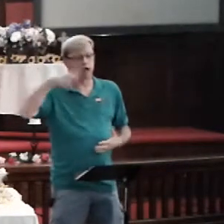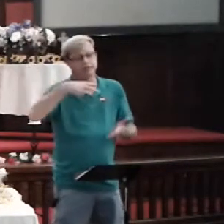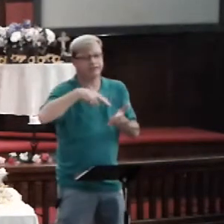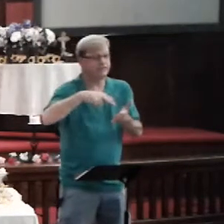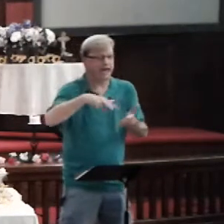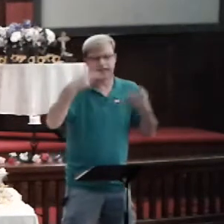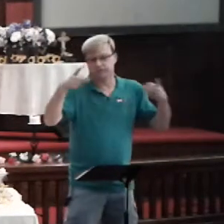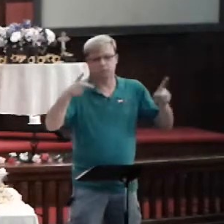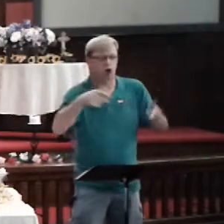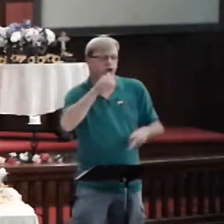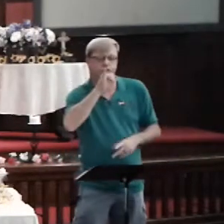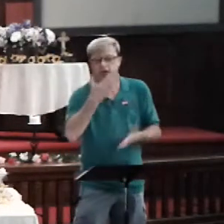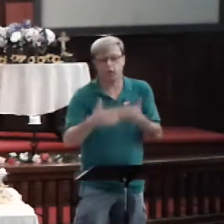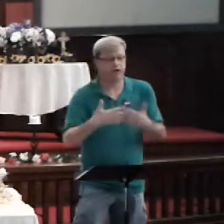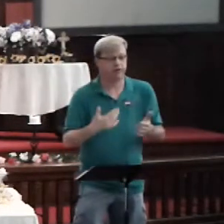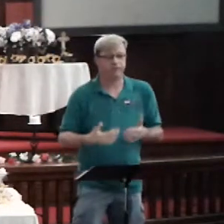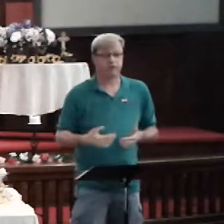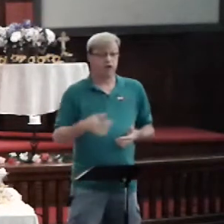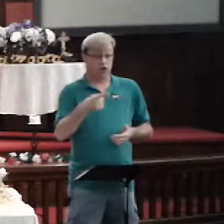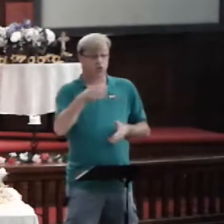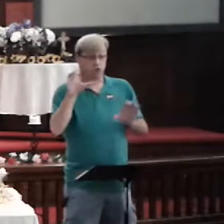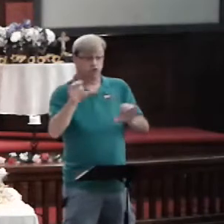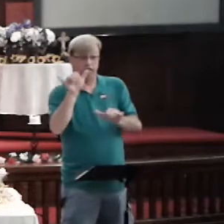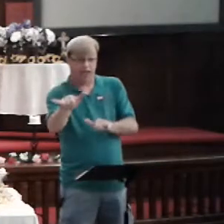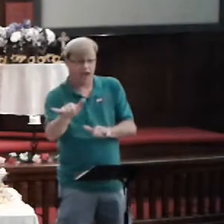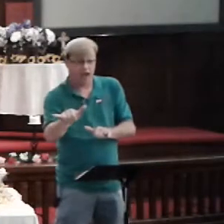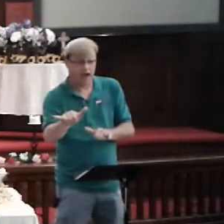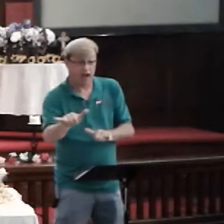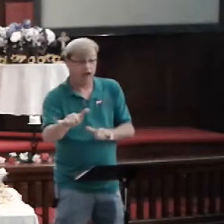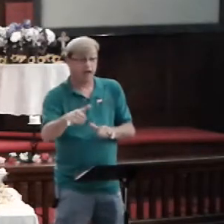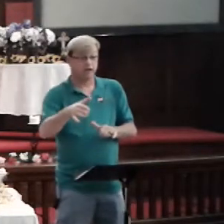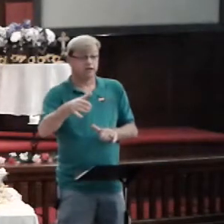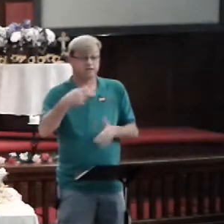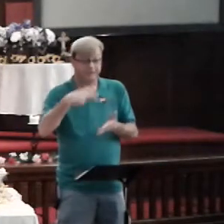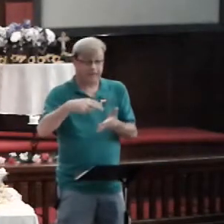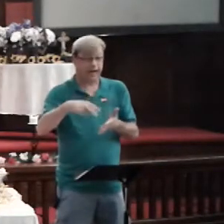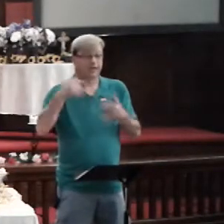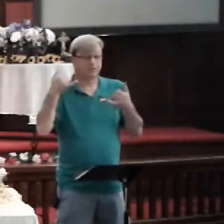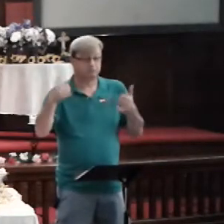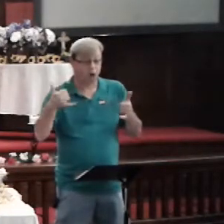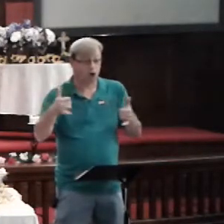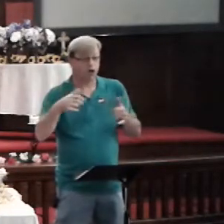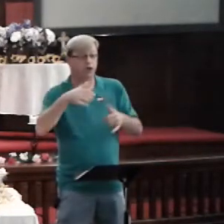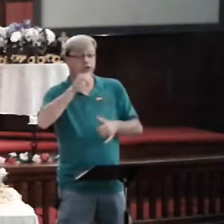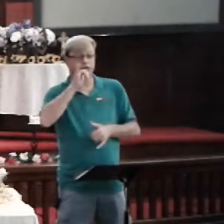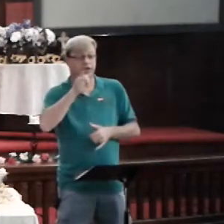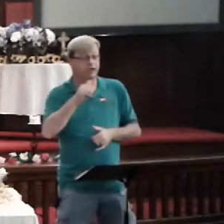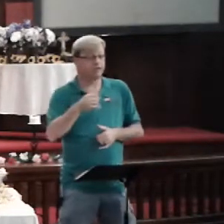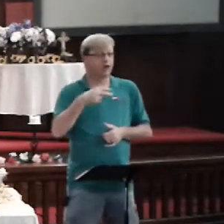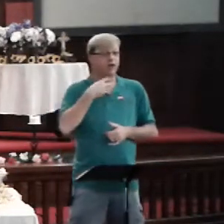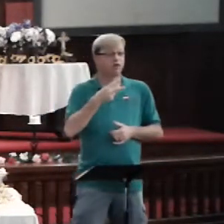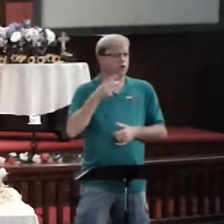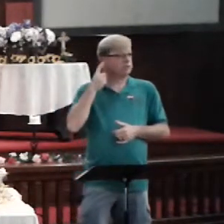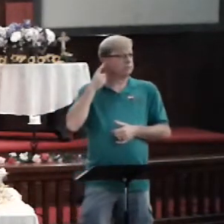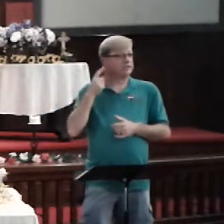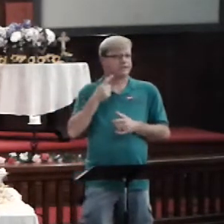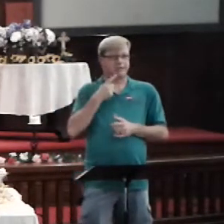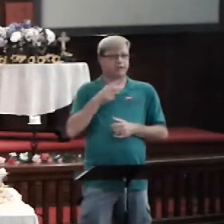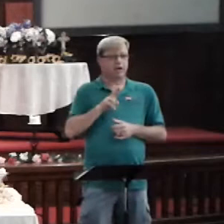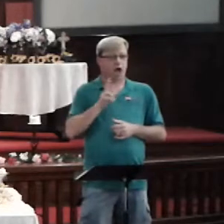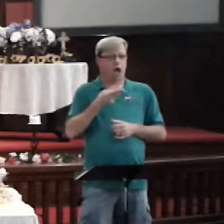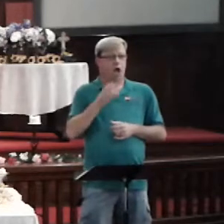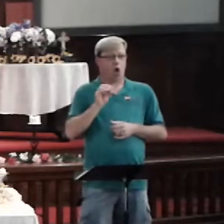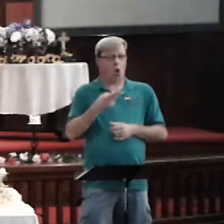okay? And if you have ever done that, there's probably this little voice that says,